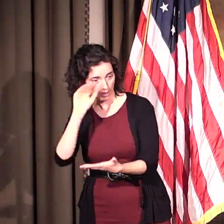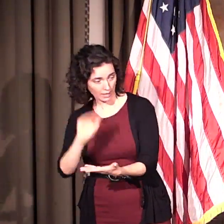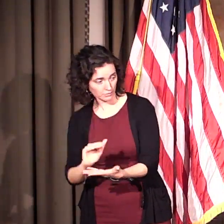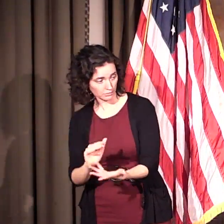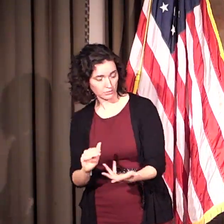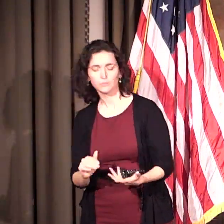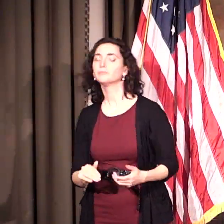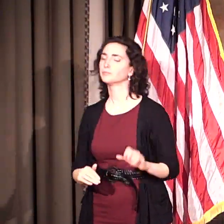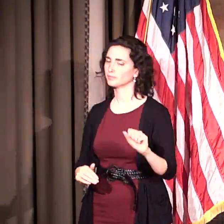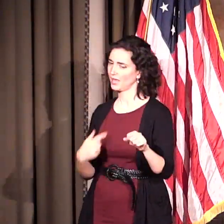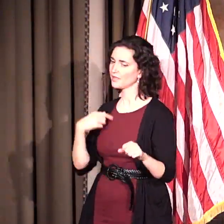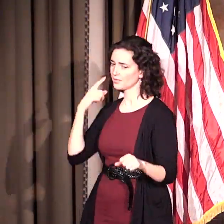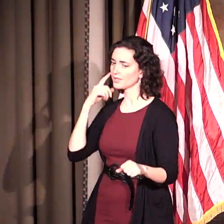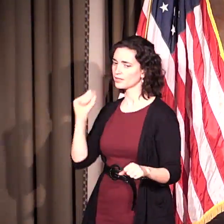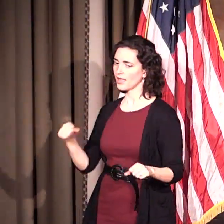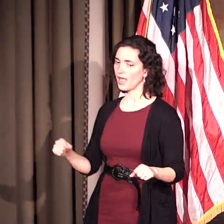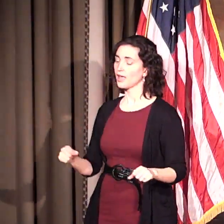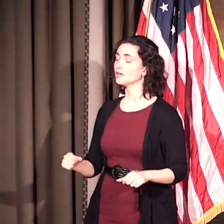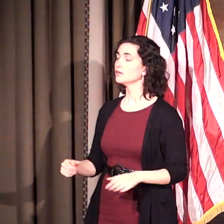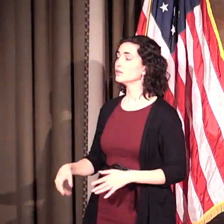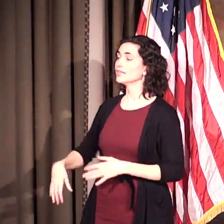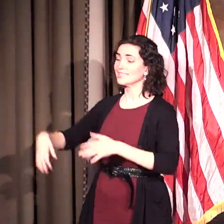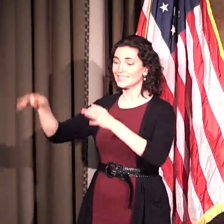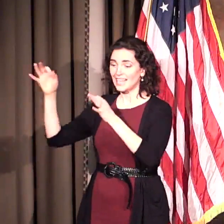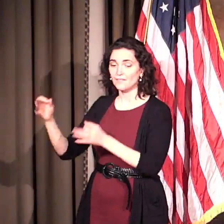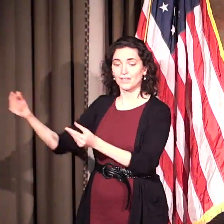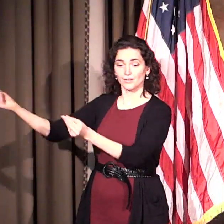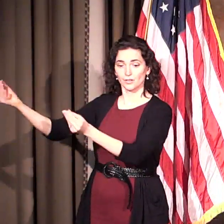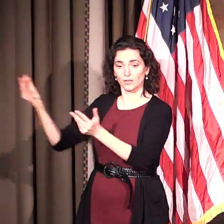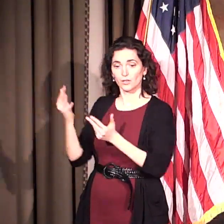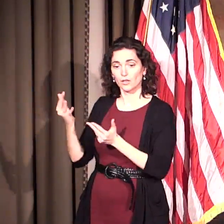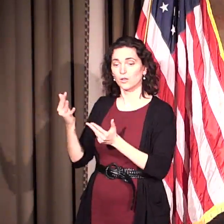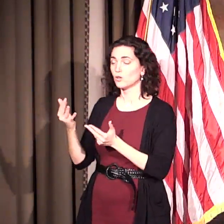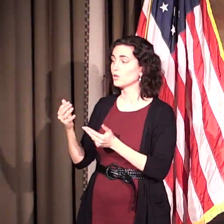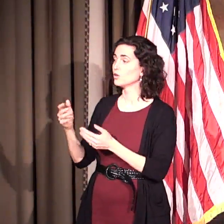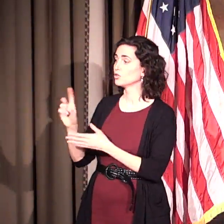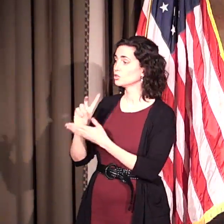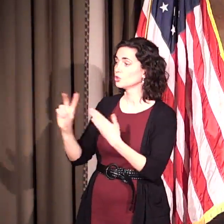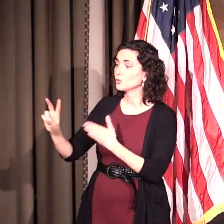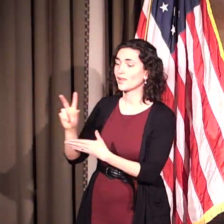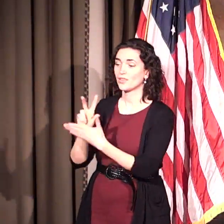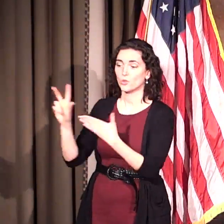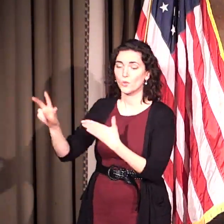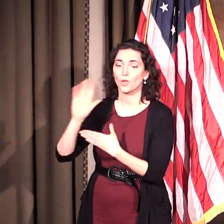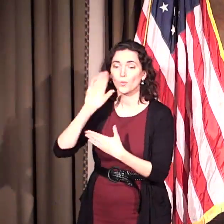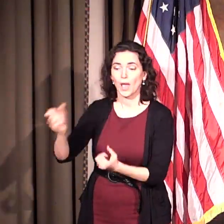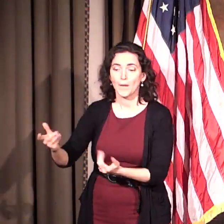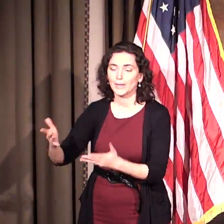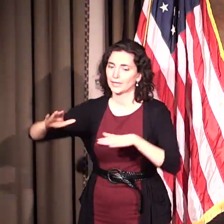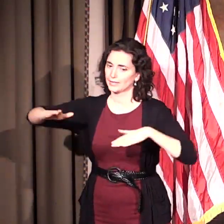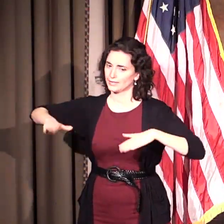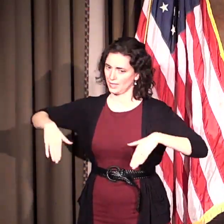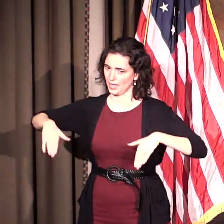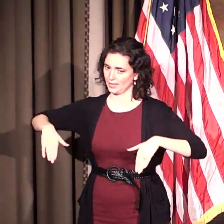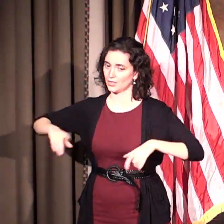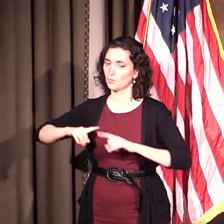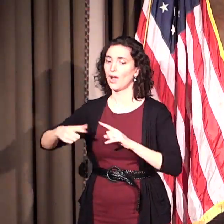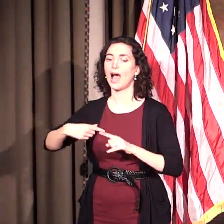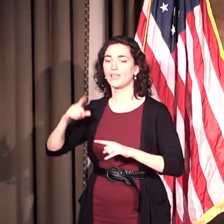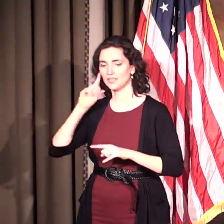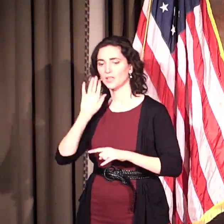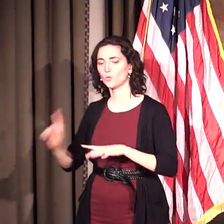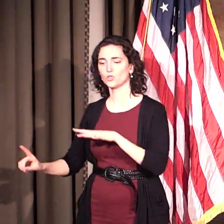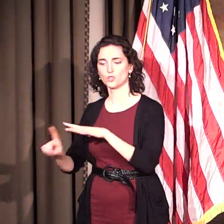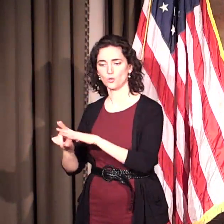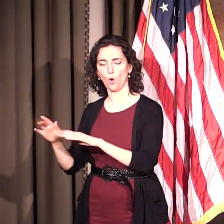questions. We haven't actually been told definitively what those allotments 2 or 3 weeks out are going to be yet. I think they're going to be posted